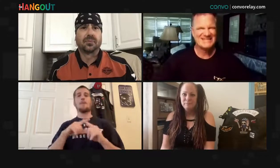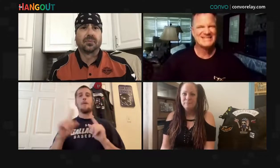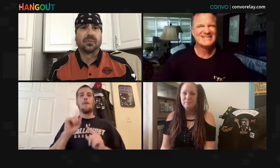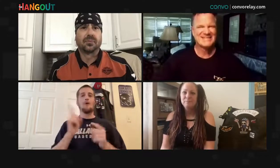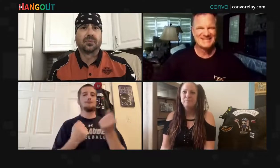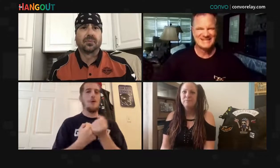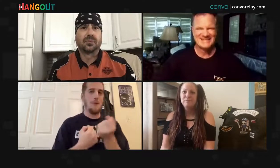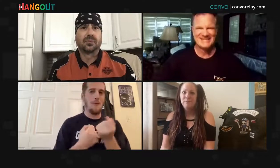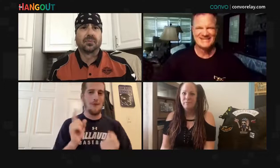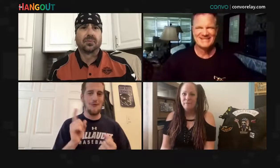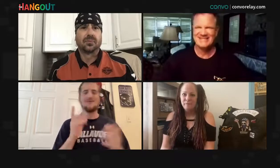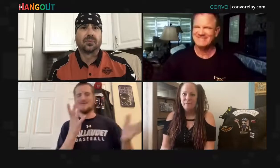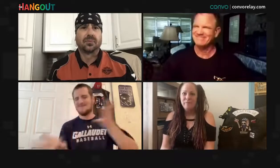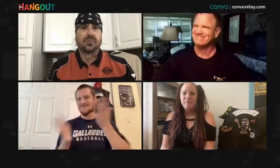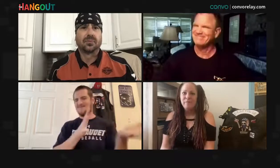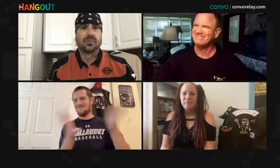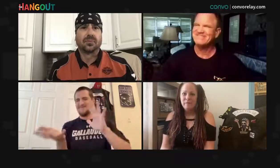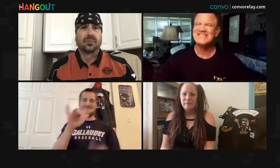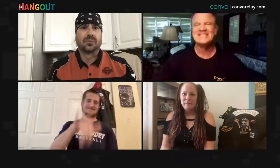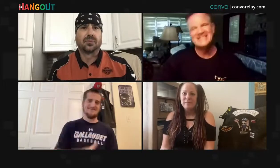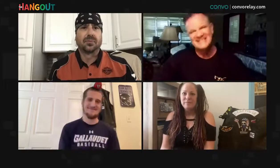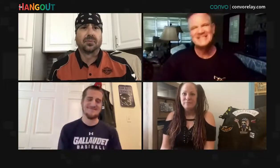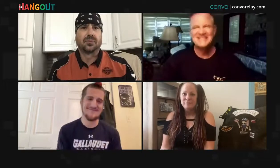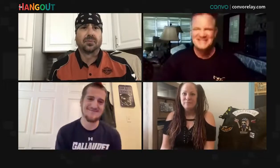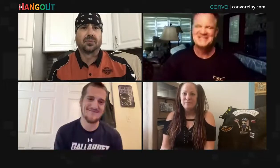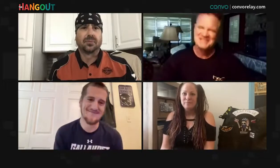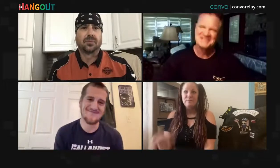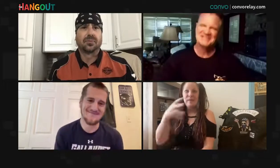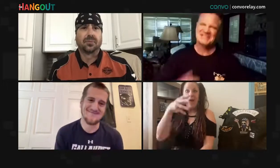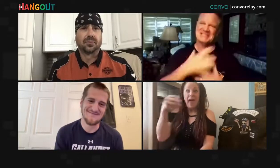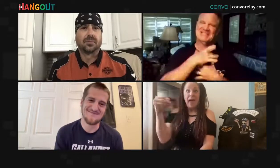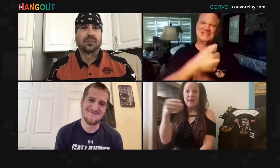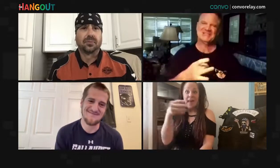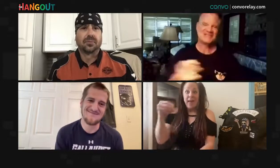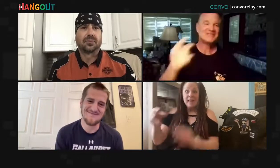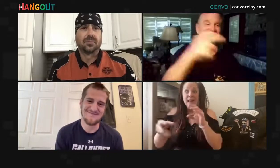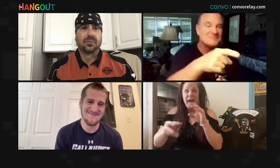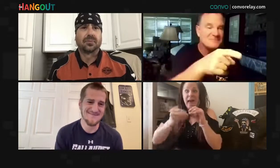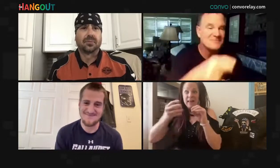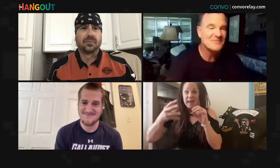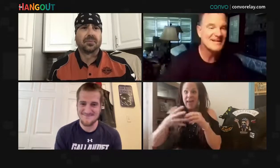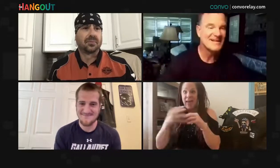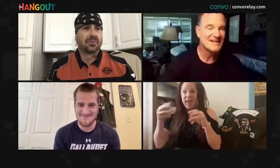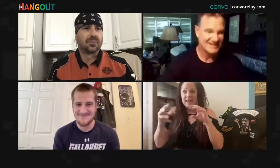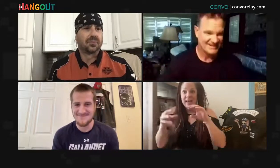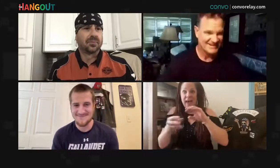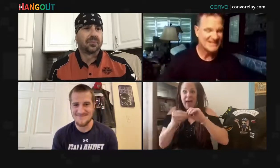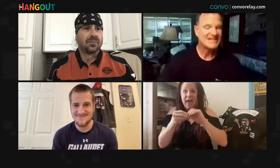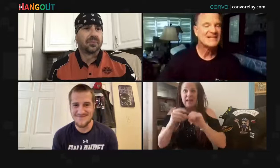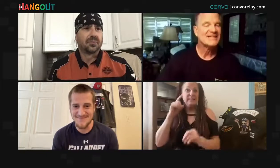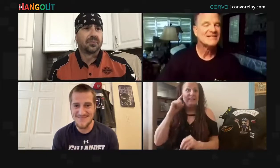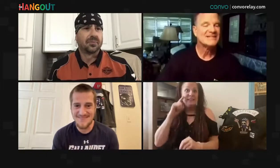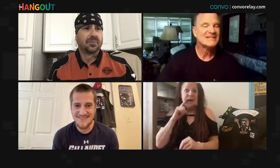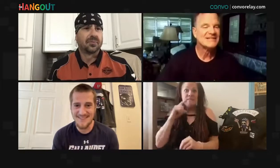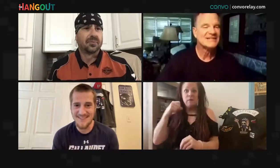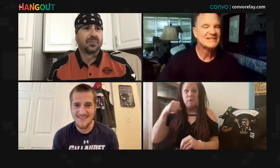stop, when to do everything, but you don't have that support. So it's definitely different. And this is Kimberly here. To add on to